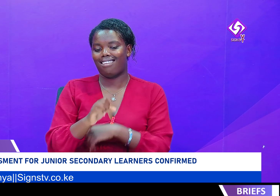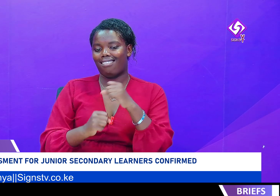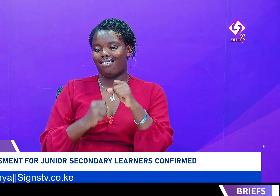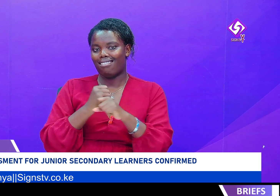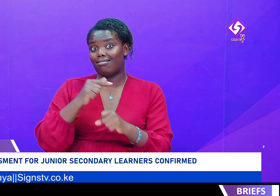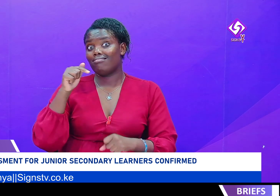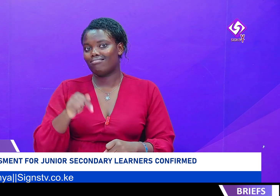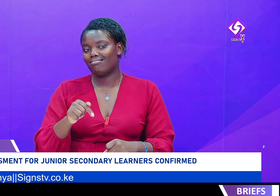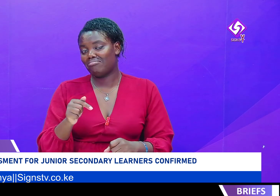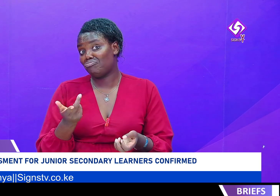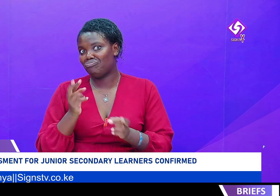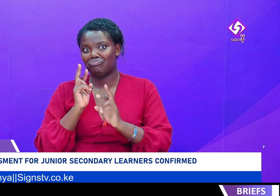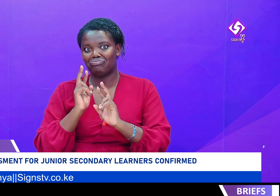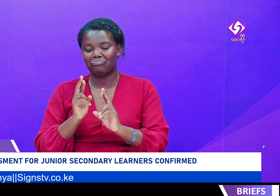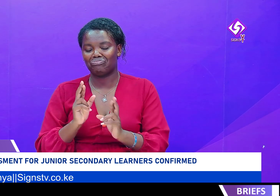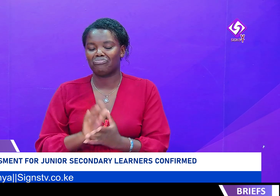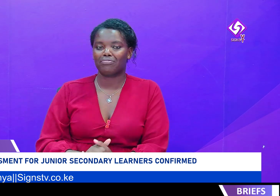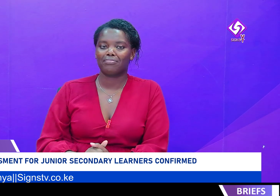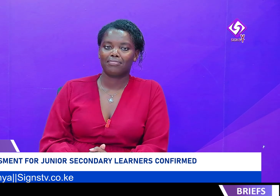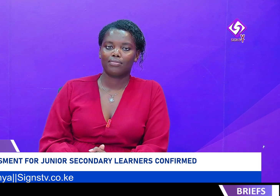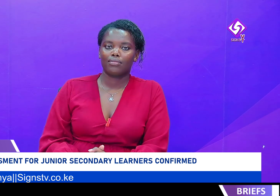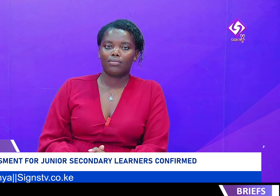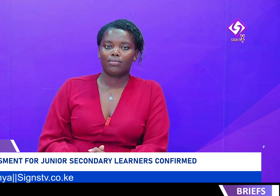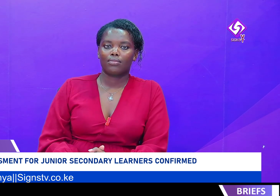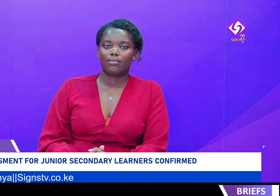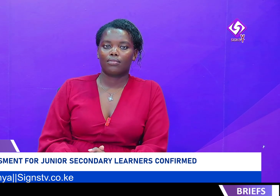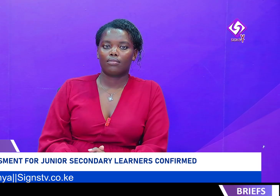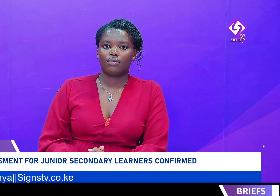KJSEA between October 27 and November 3rd, 2025.